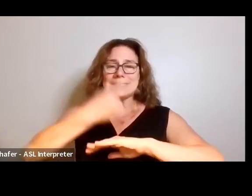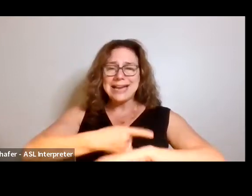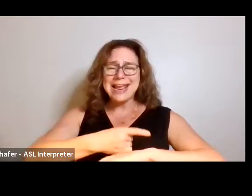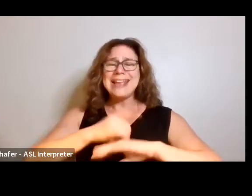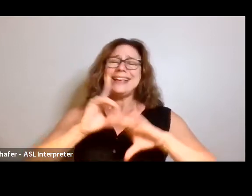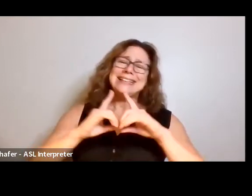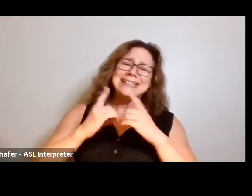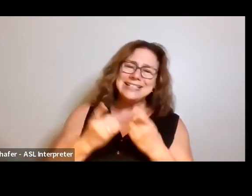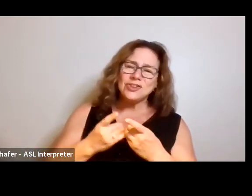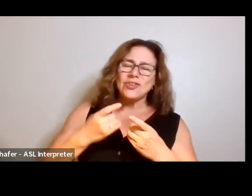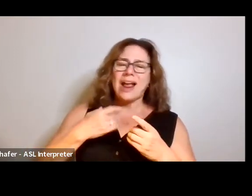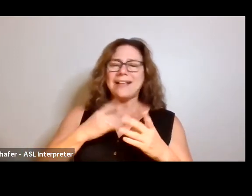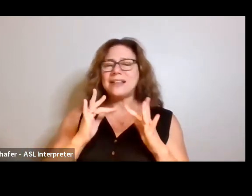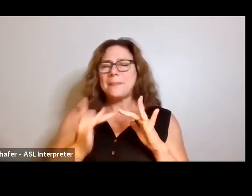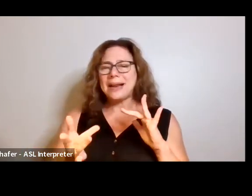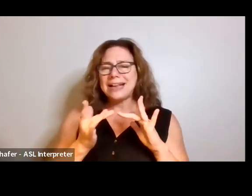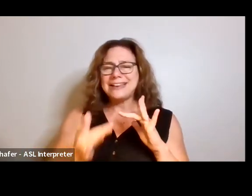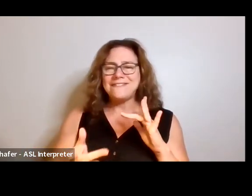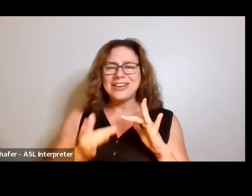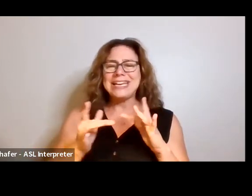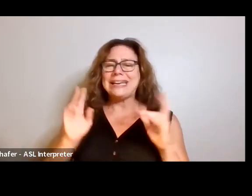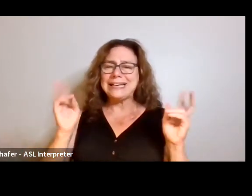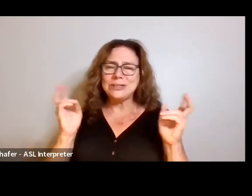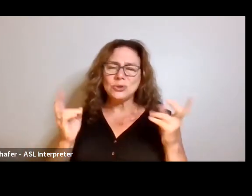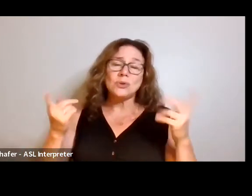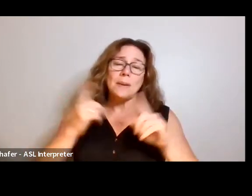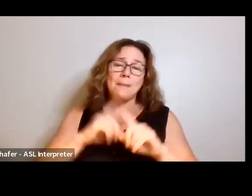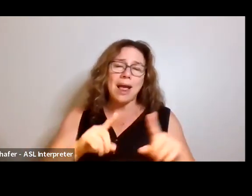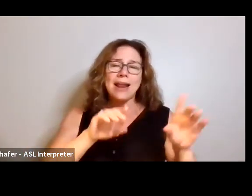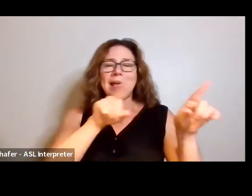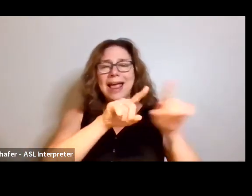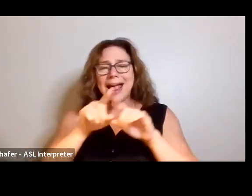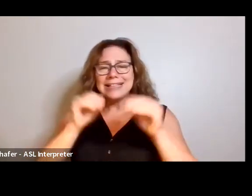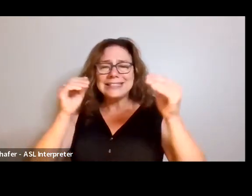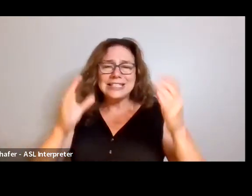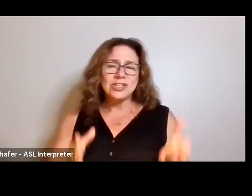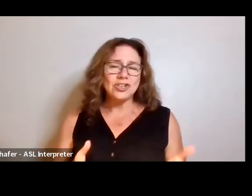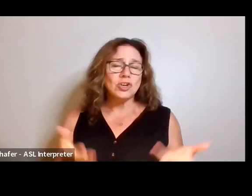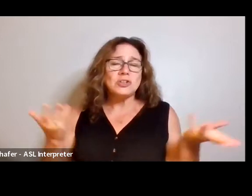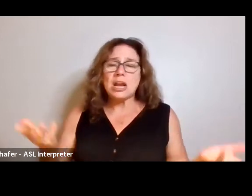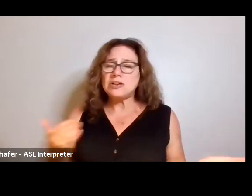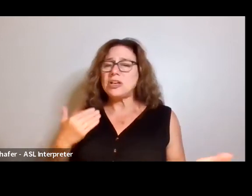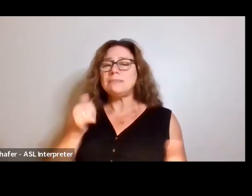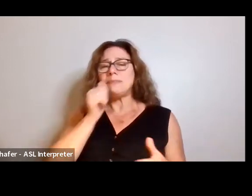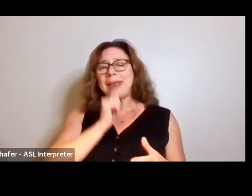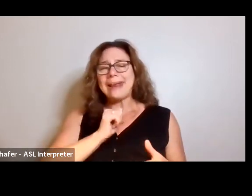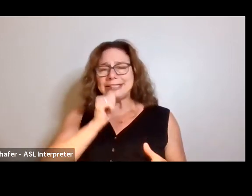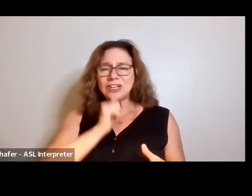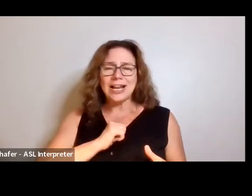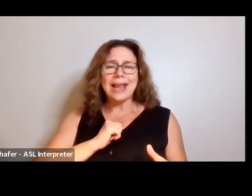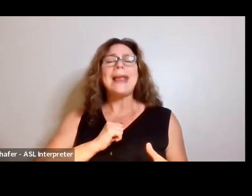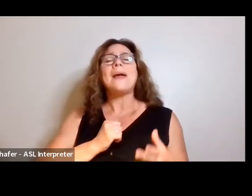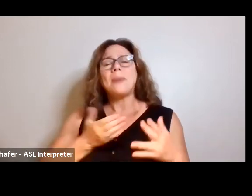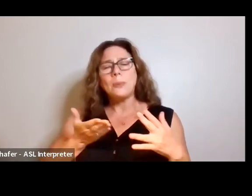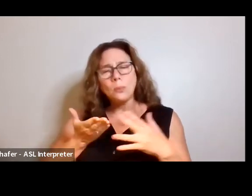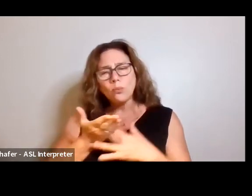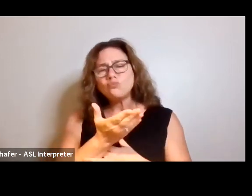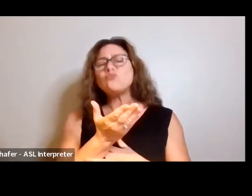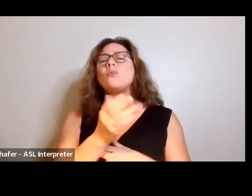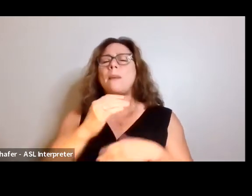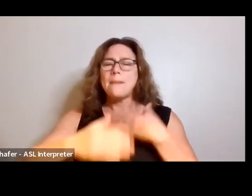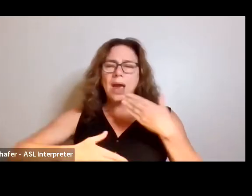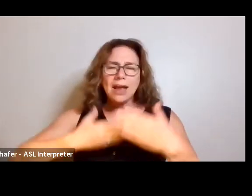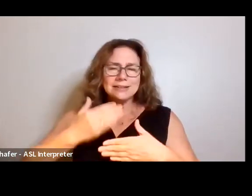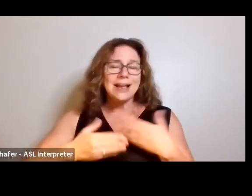some connectivity issues, but as teachers, they took it in stride, as they always do when things don't go